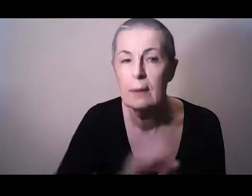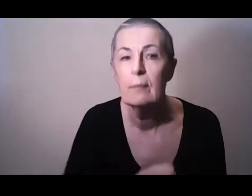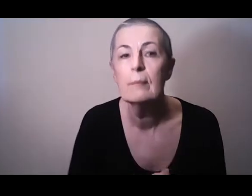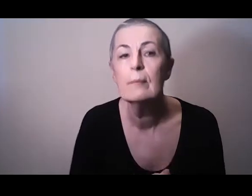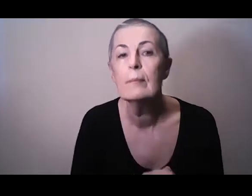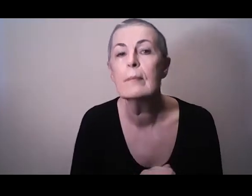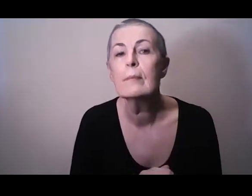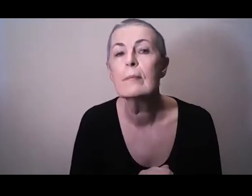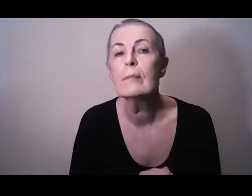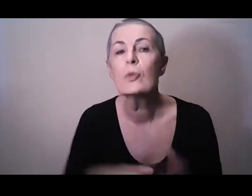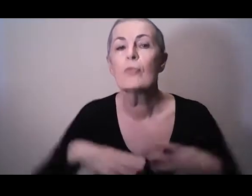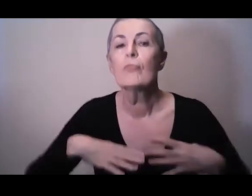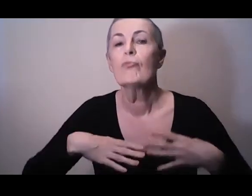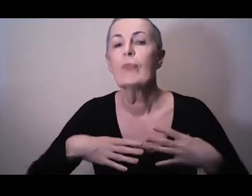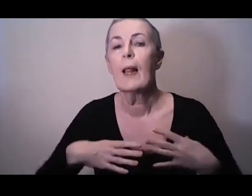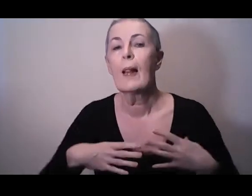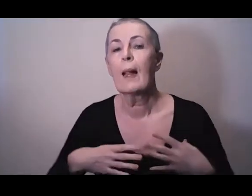and relax.